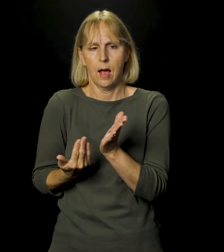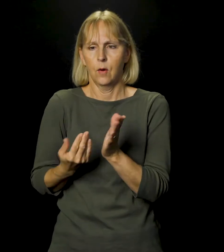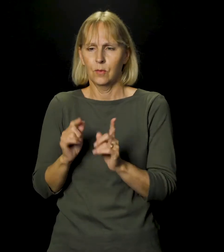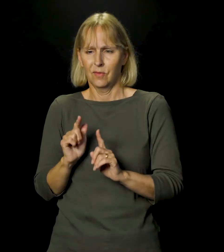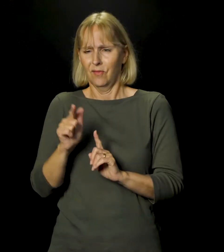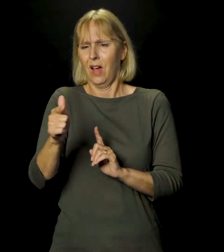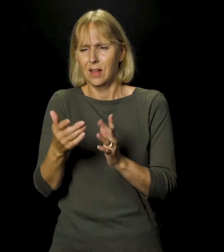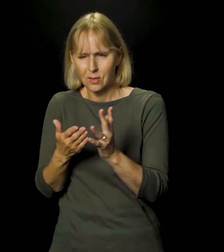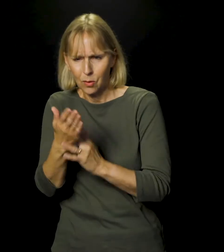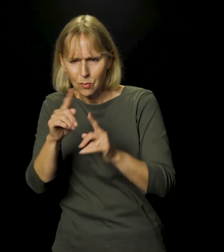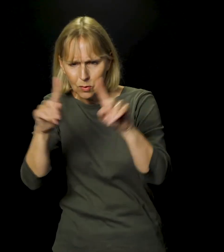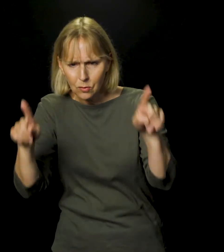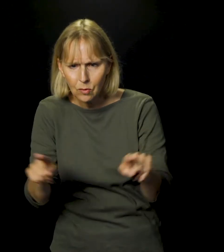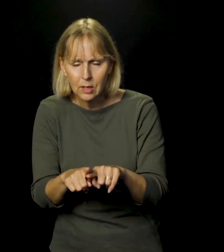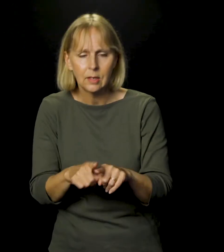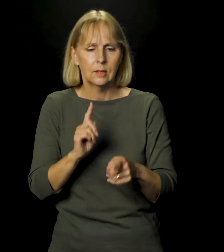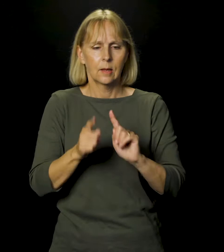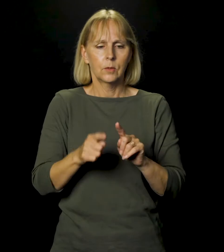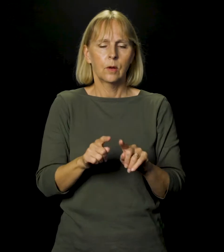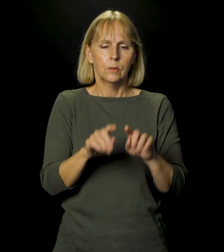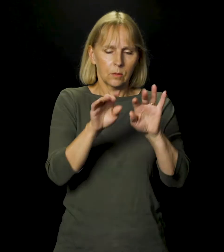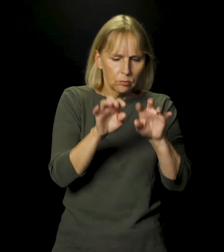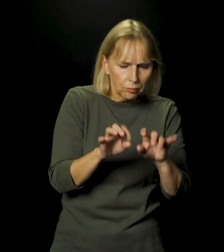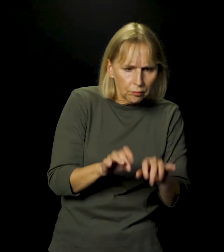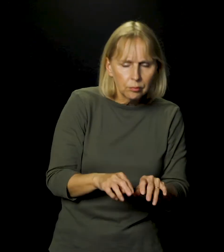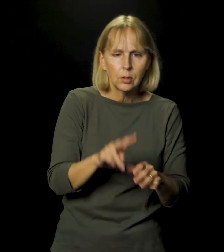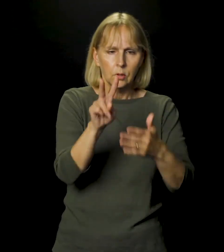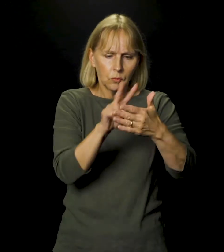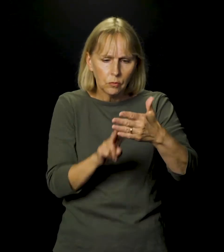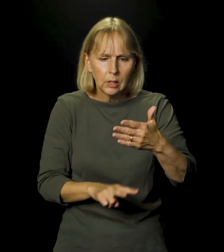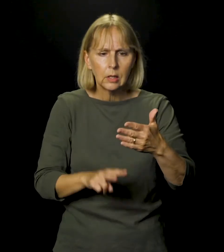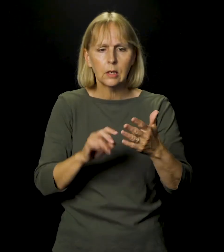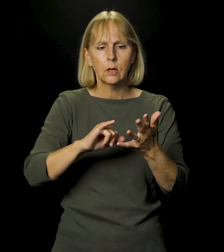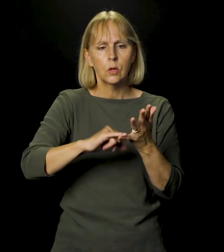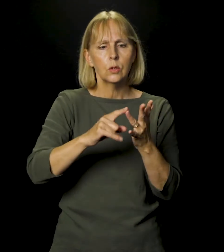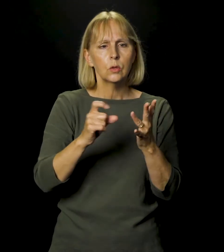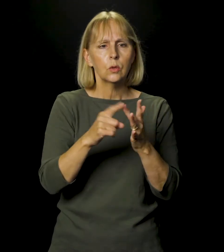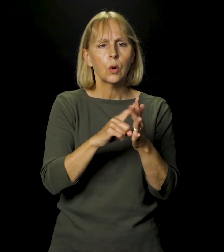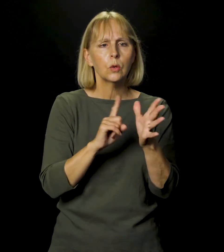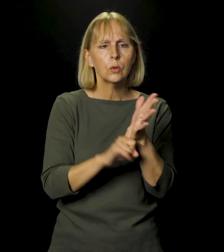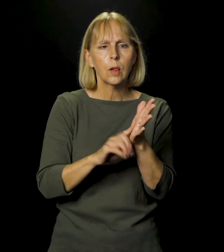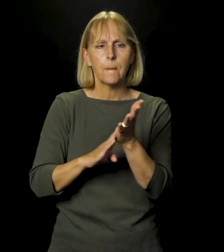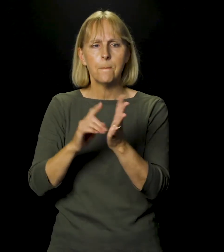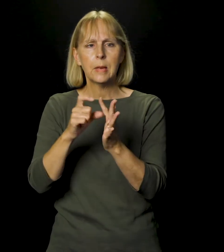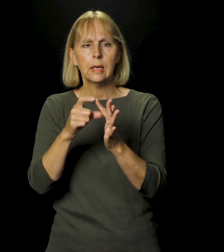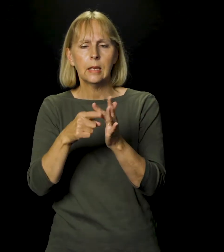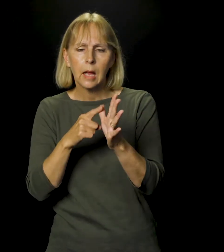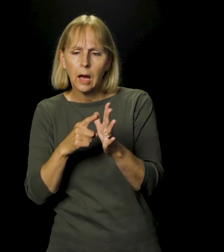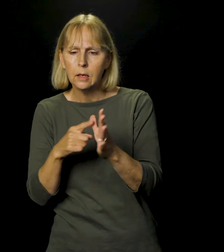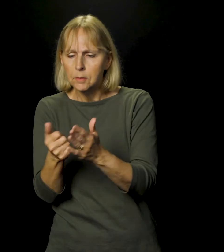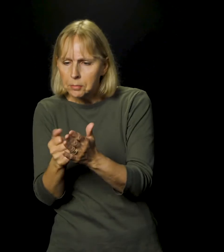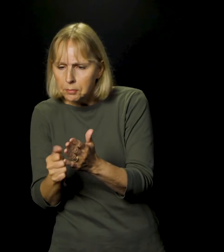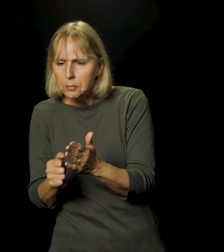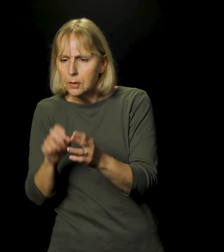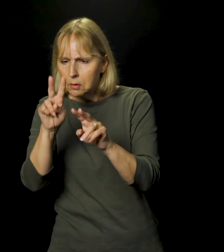there's social media comments or posts or videos or opinions, And I think about how the number of times